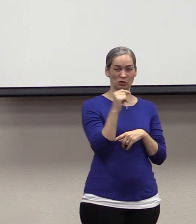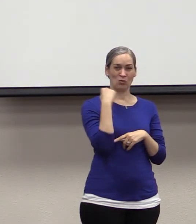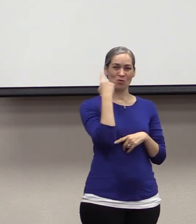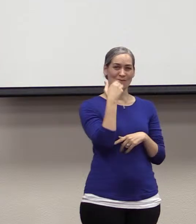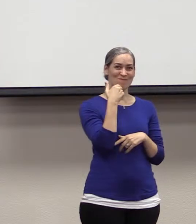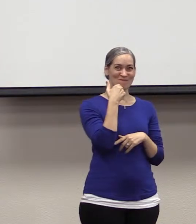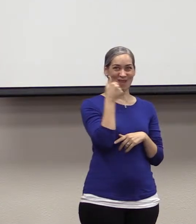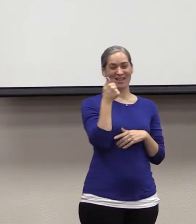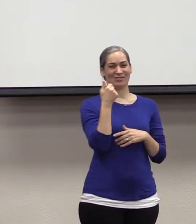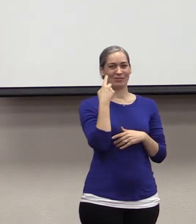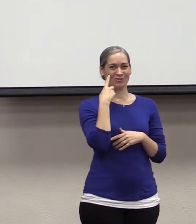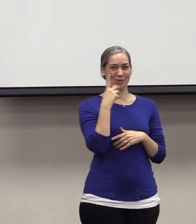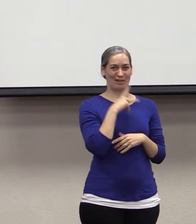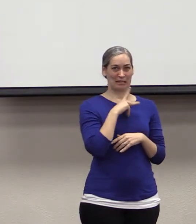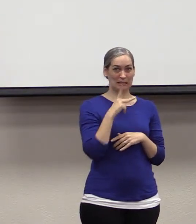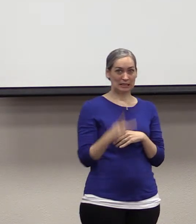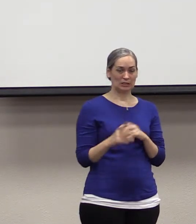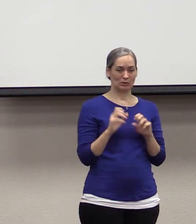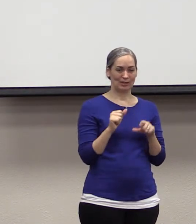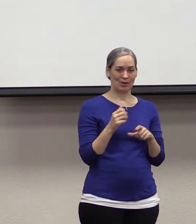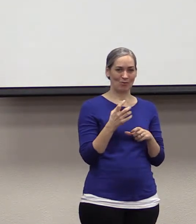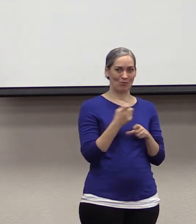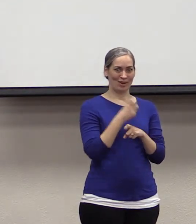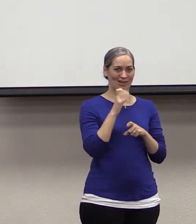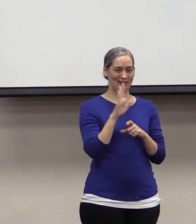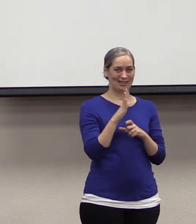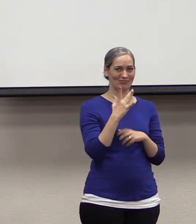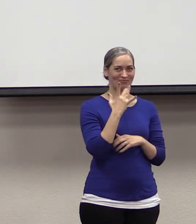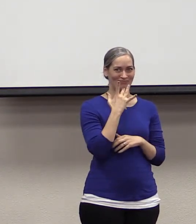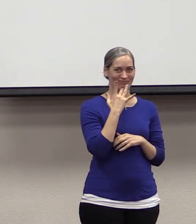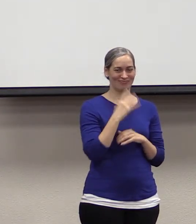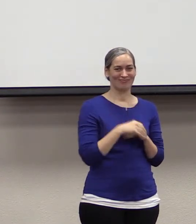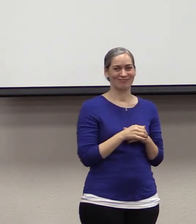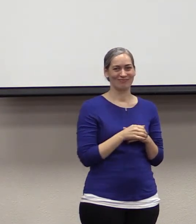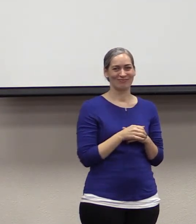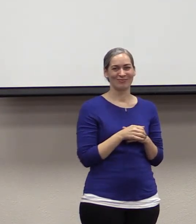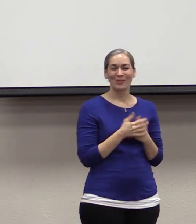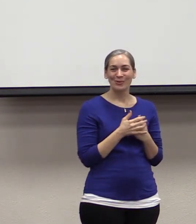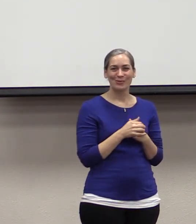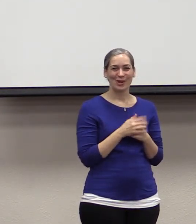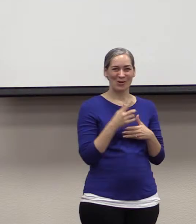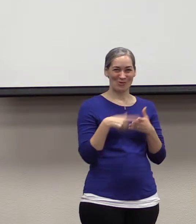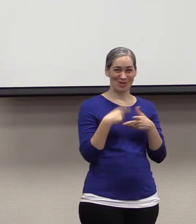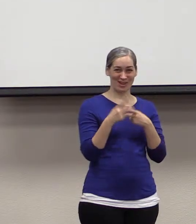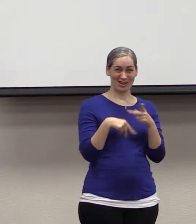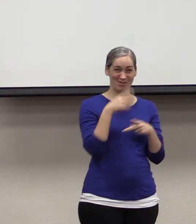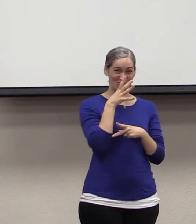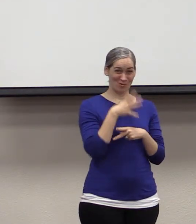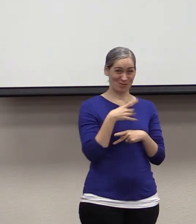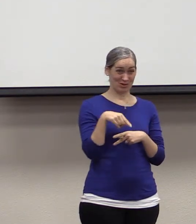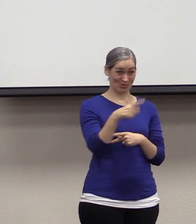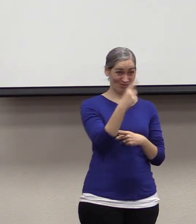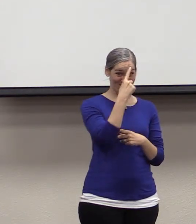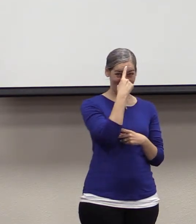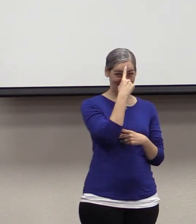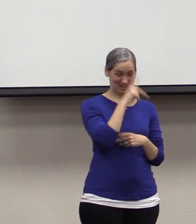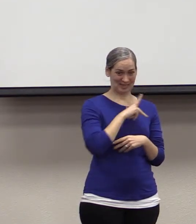win his favor. Now let me ask you, this beauty pageant and the requirements of it, what kind of woman do you think he's looking for?